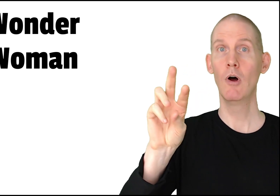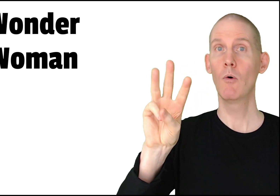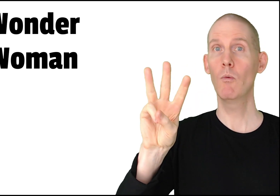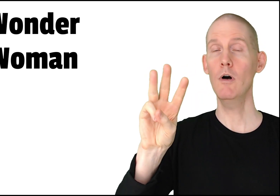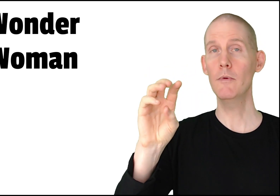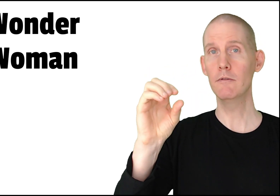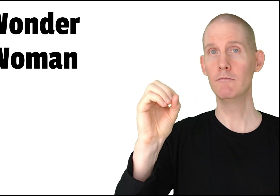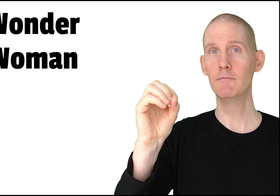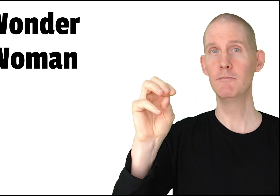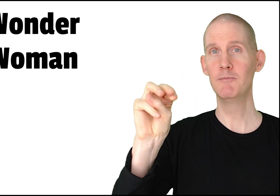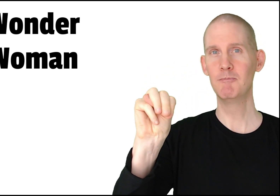Woman.